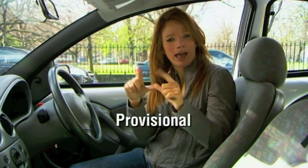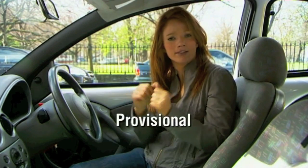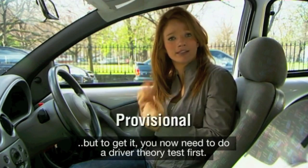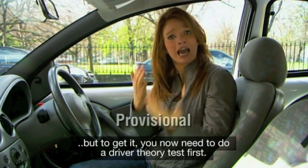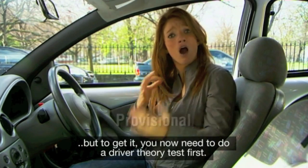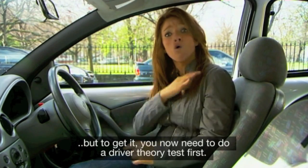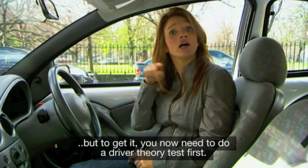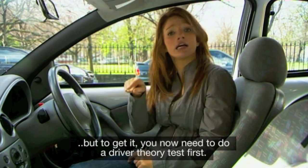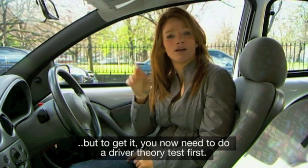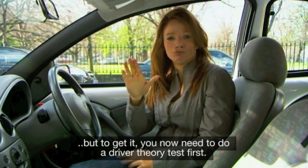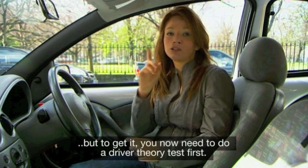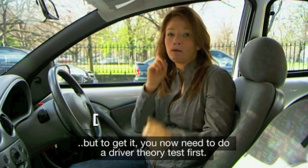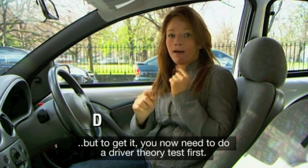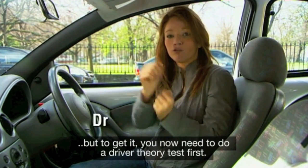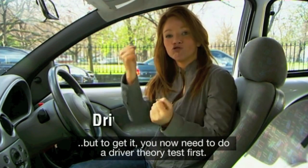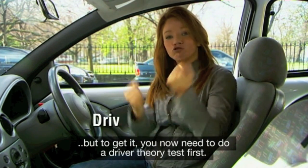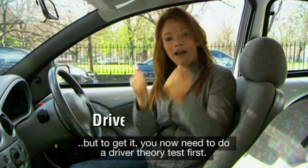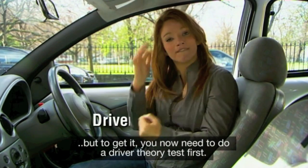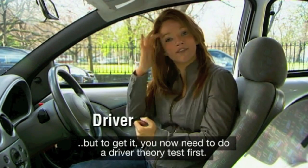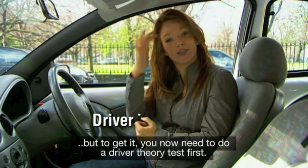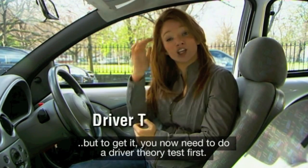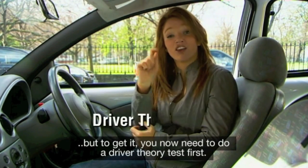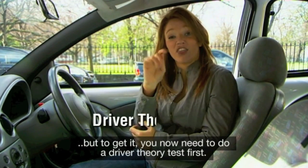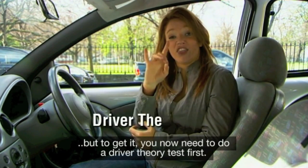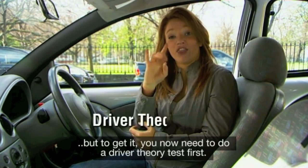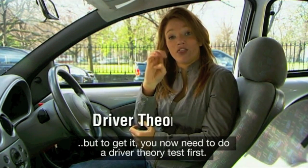But to get it, you now need to do a driver theory test first.